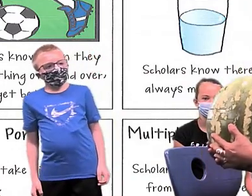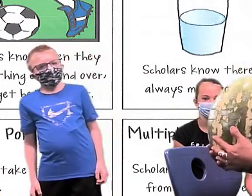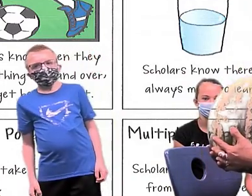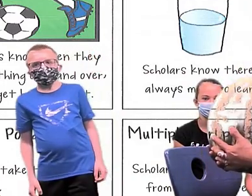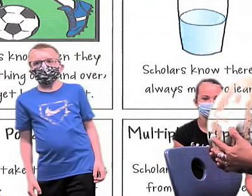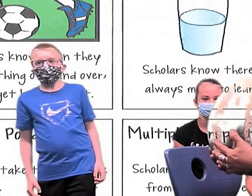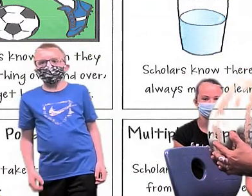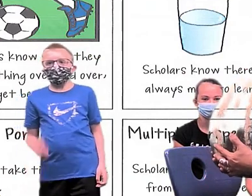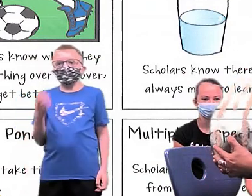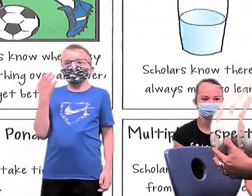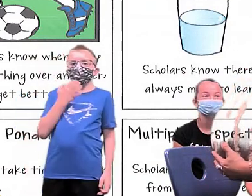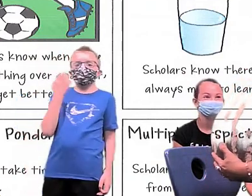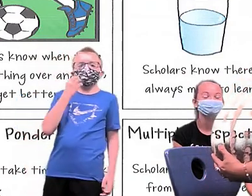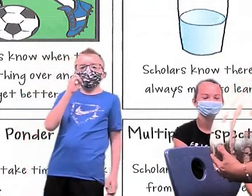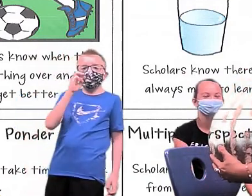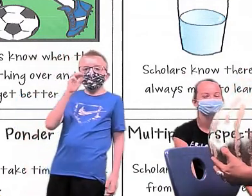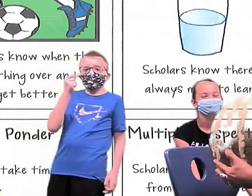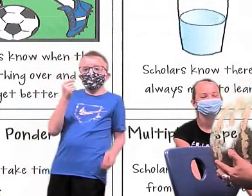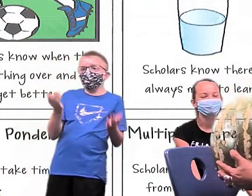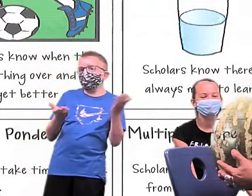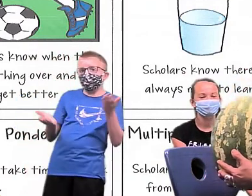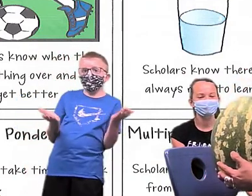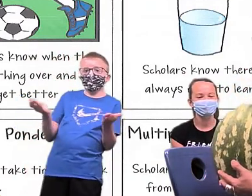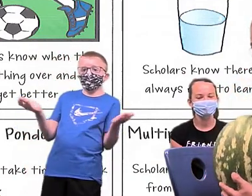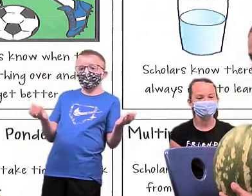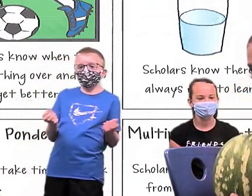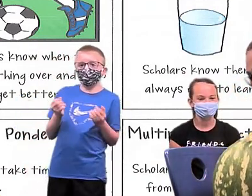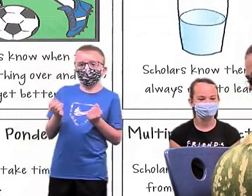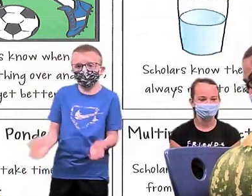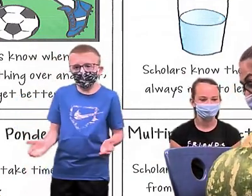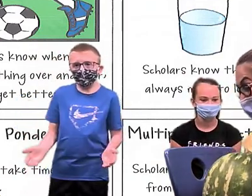Oh, it's heavy. It really is.